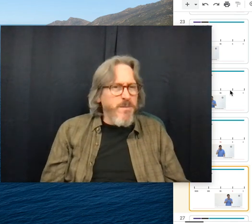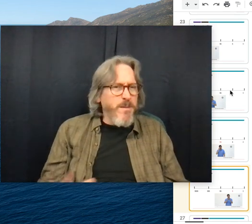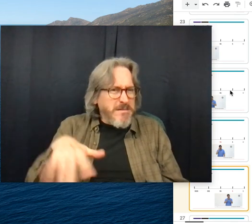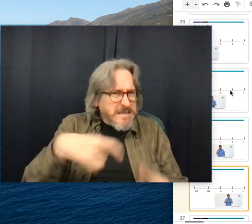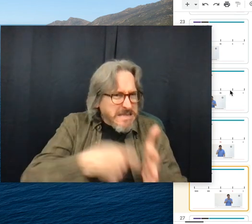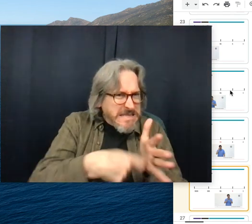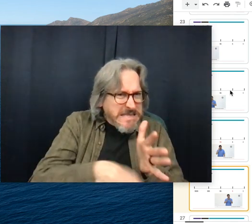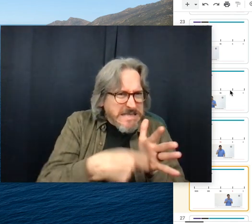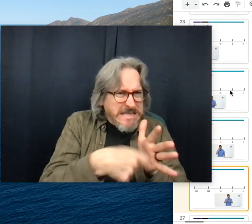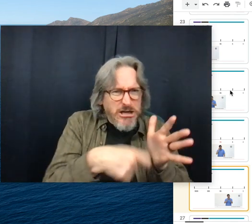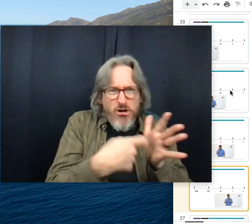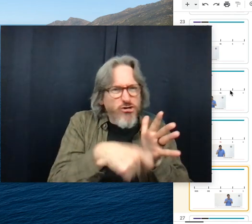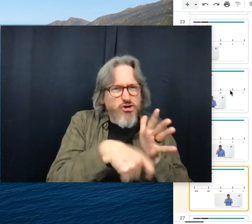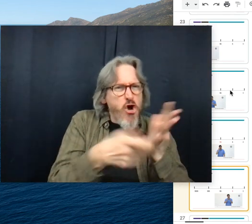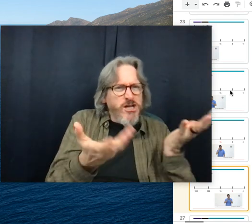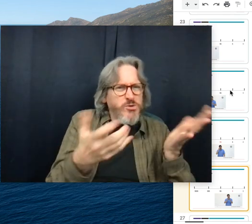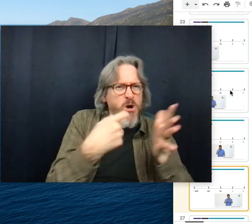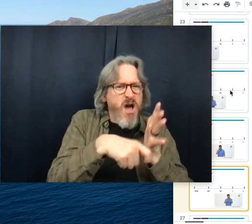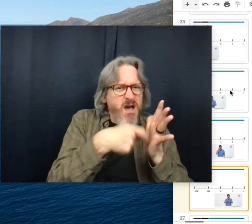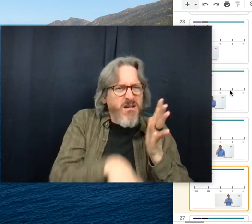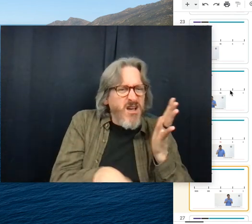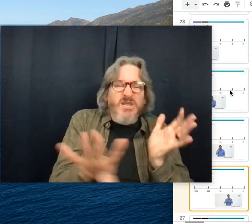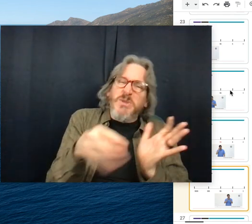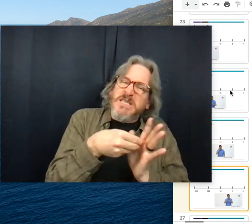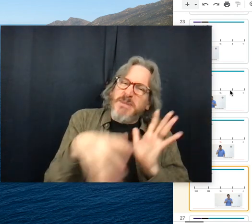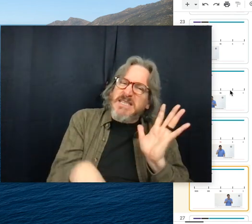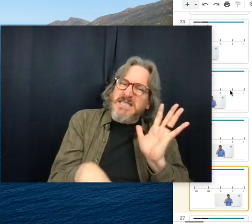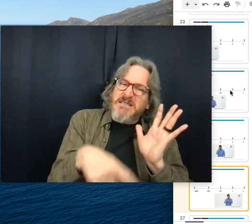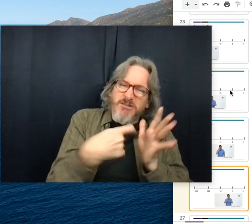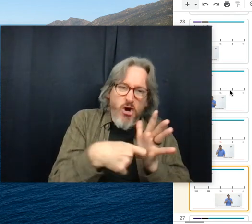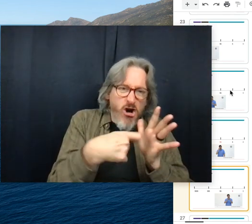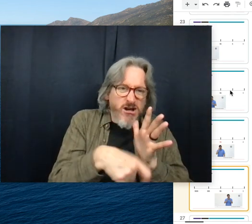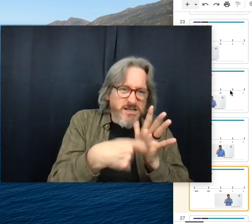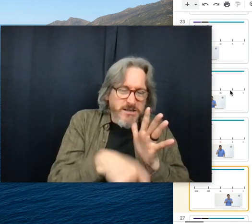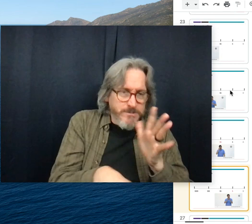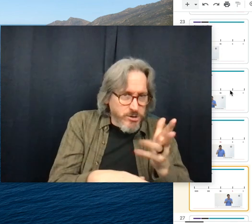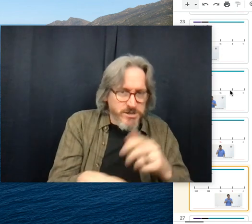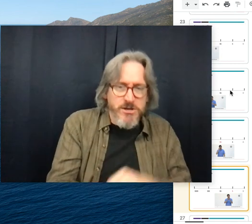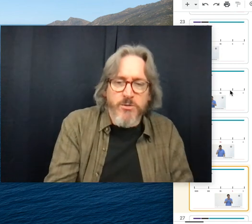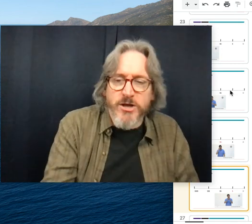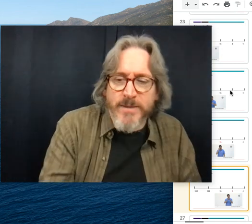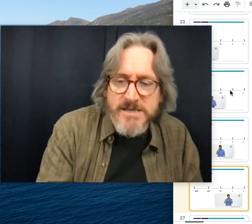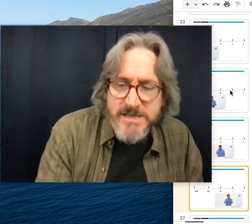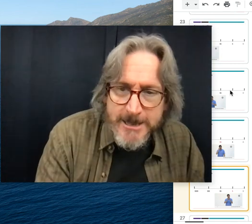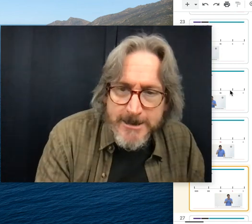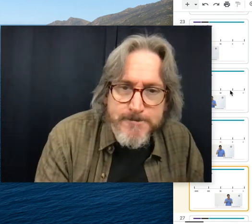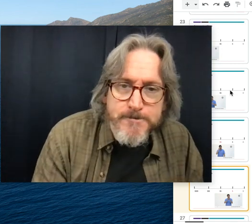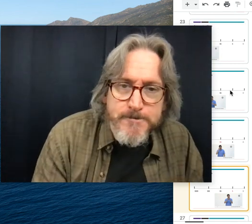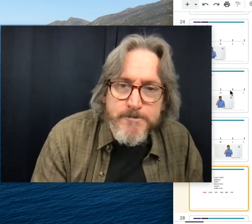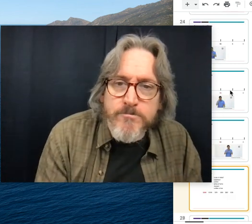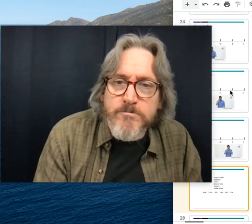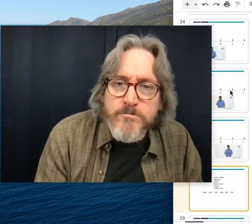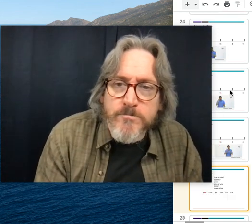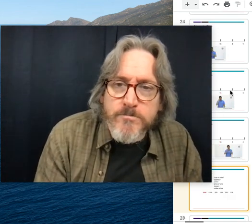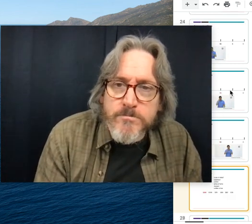So someone maybe cost what? Expensive cost. So it's another way you may see it.